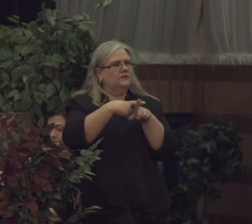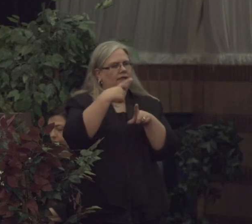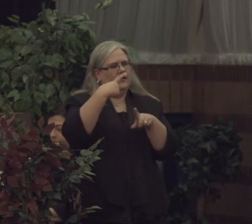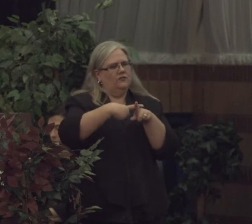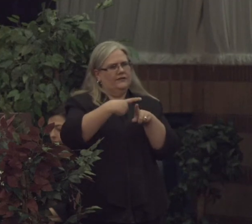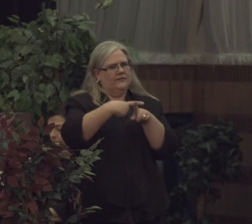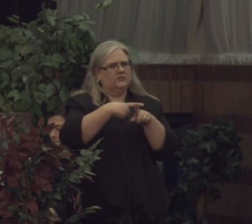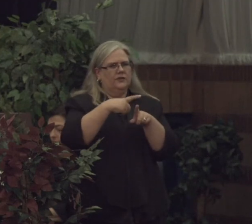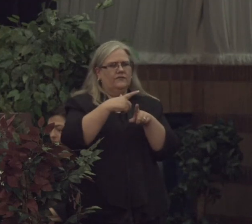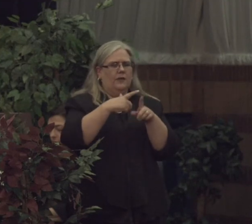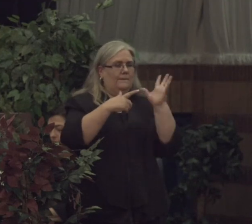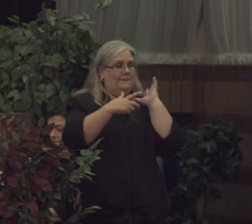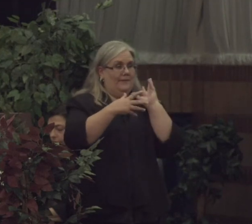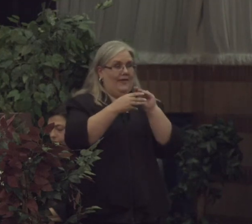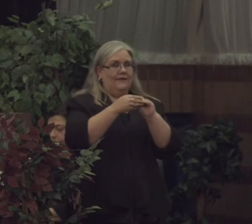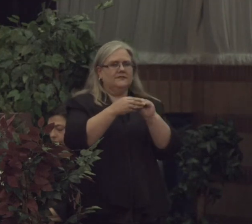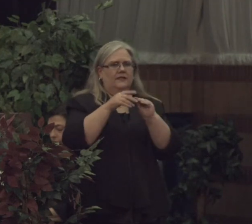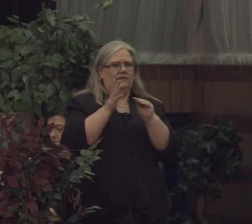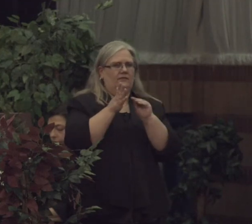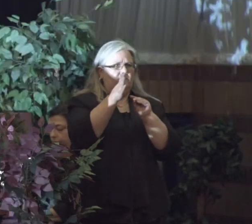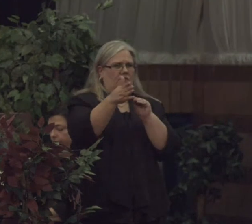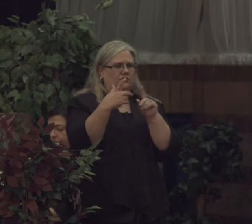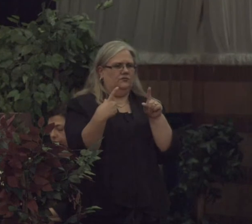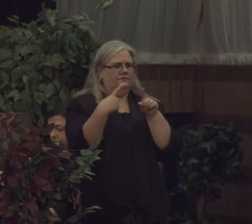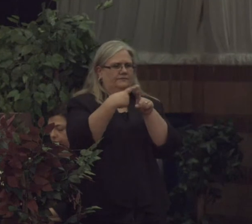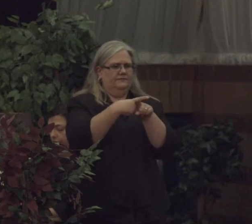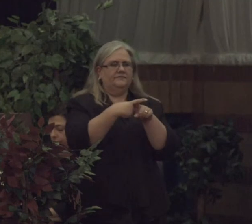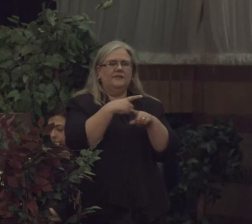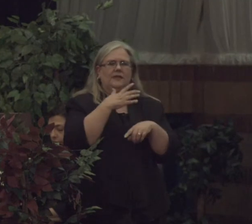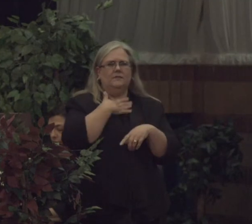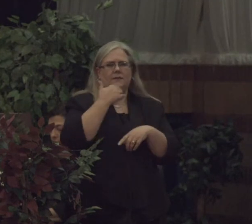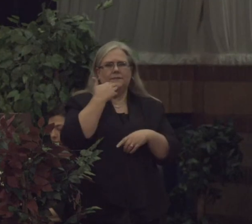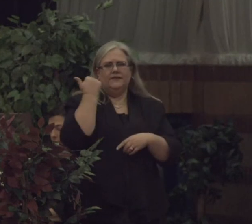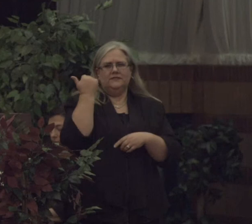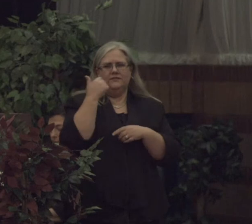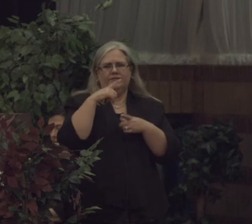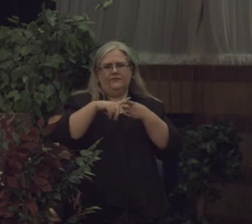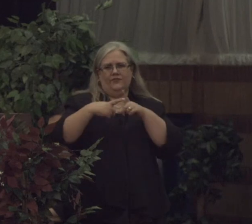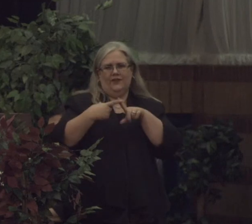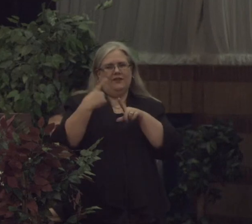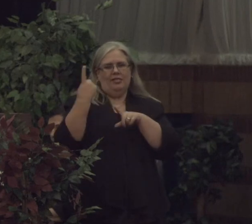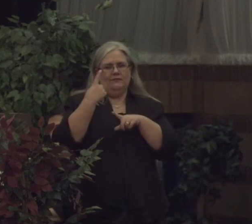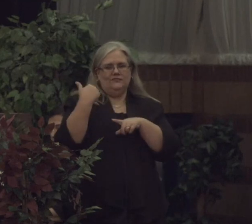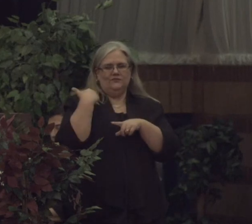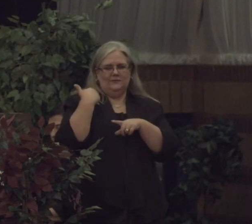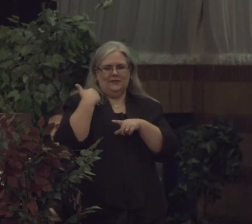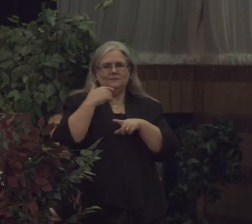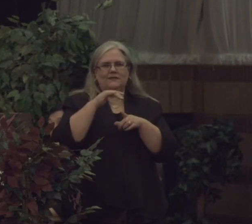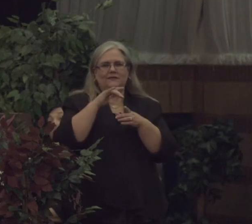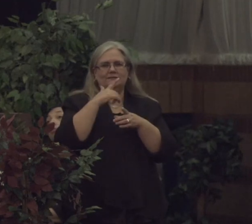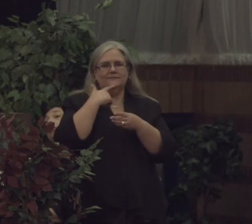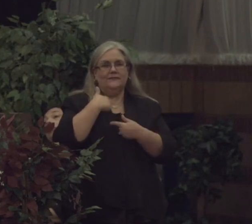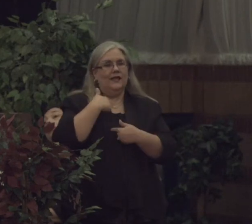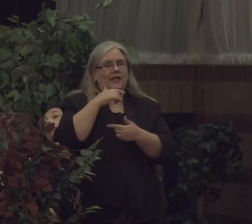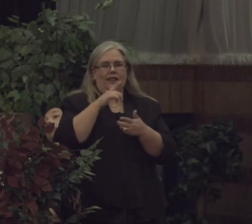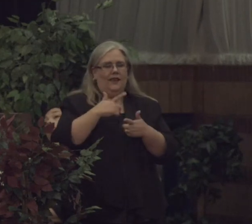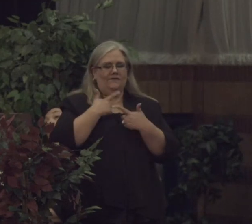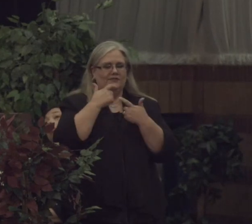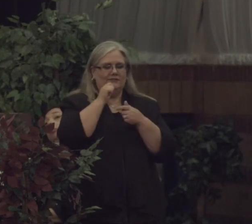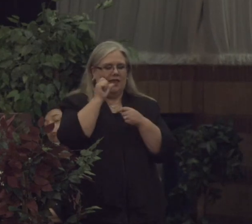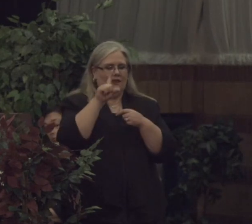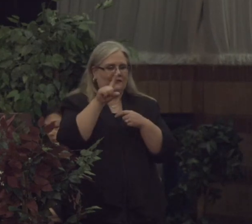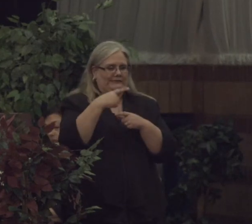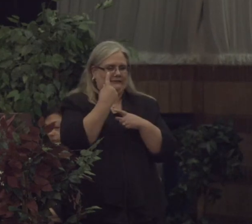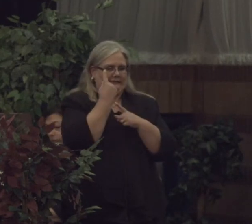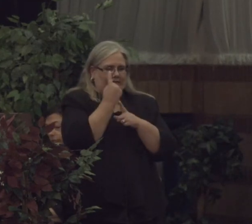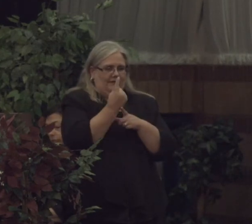and all of life ahead of us. As my best friend always reminds me, life is not a single mountain with its ups and